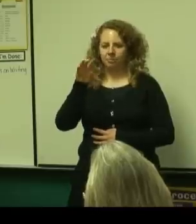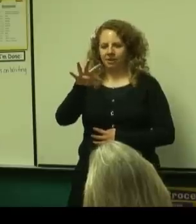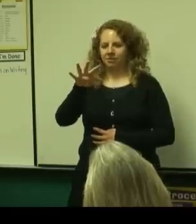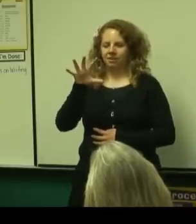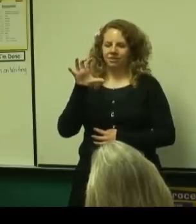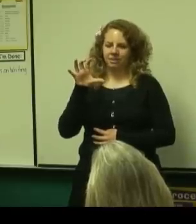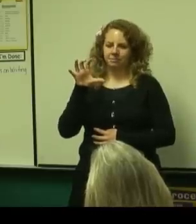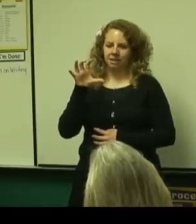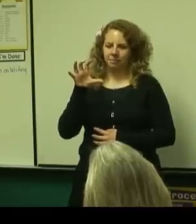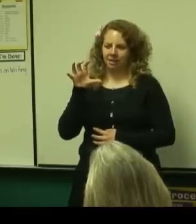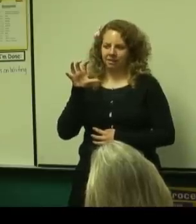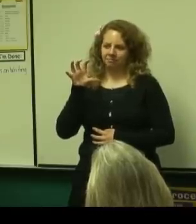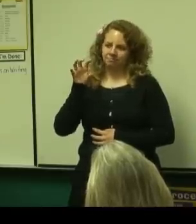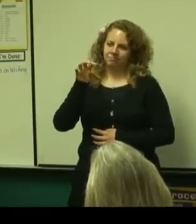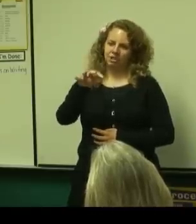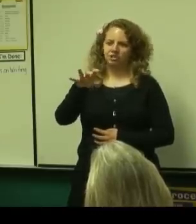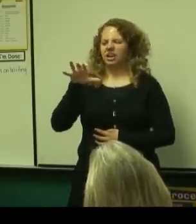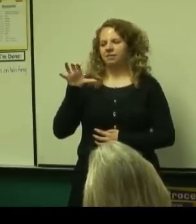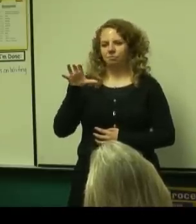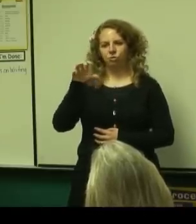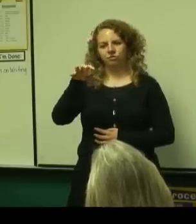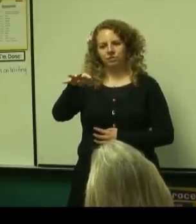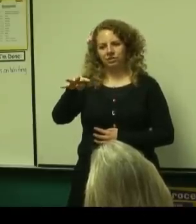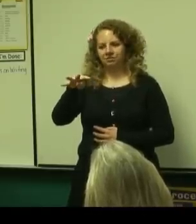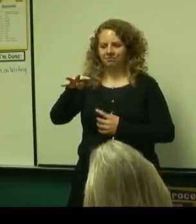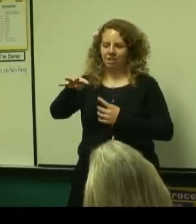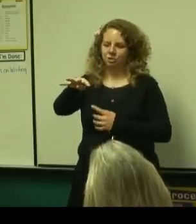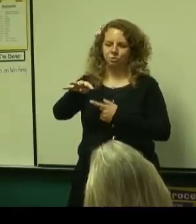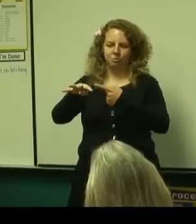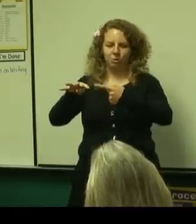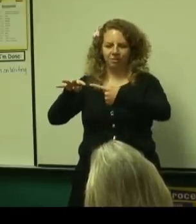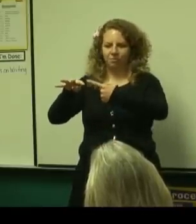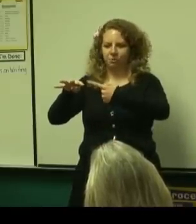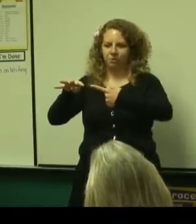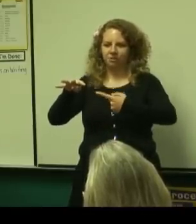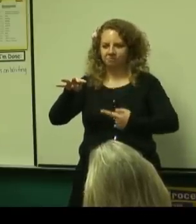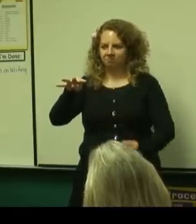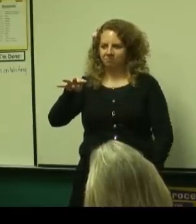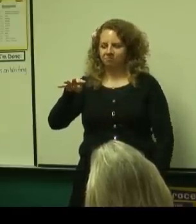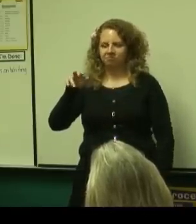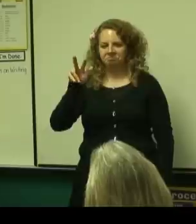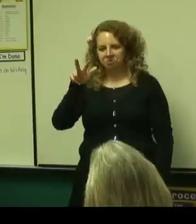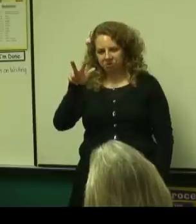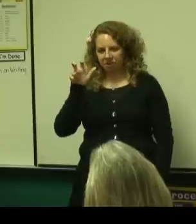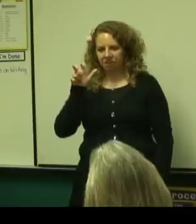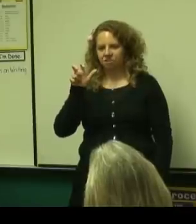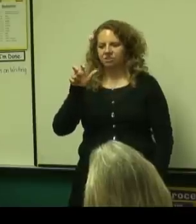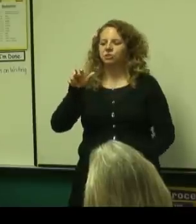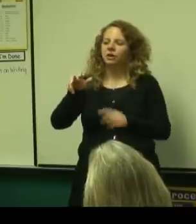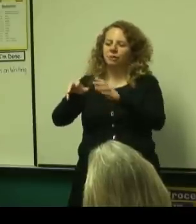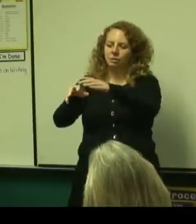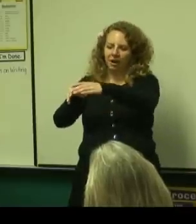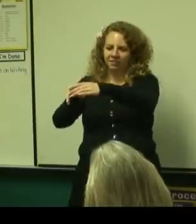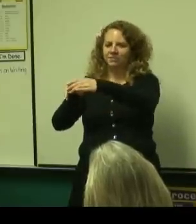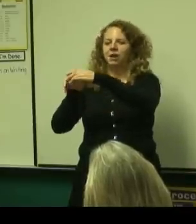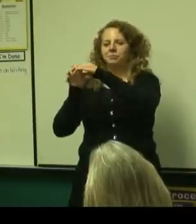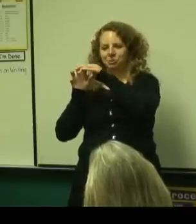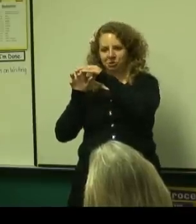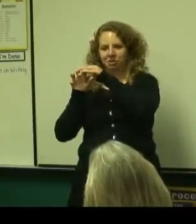but at the same time, like, it just kind of moves into a more forward 300. So that way you have the opportunity to